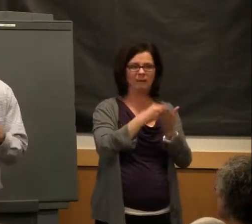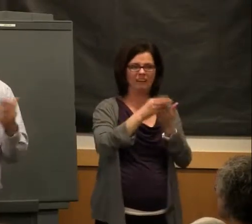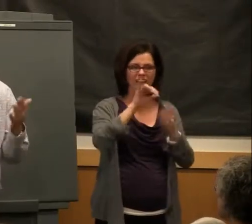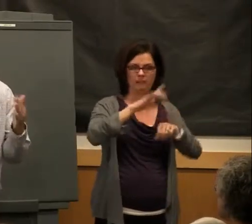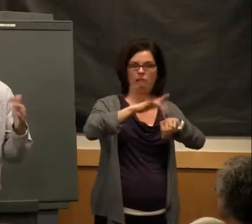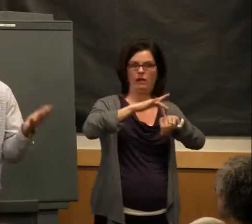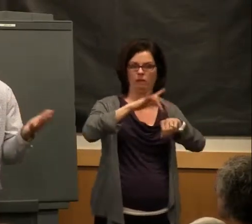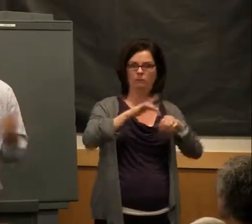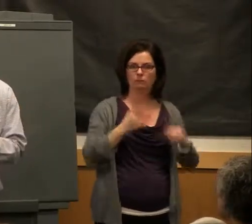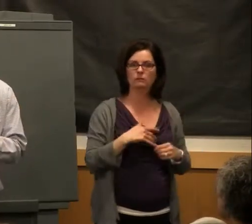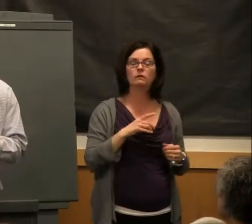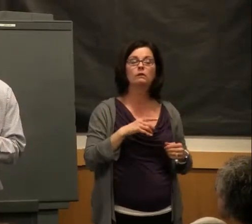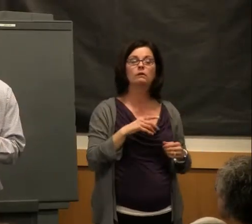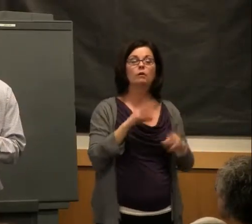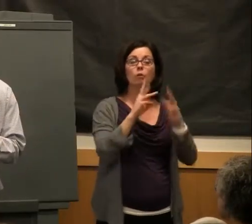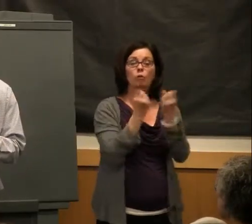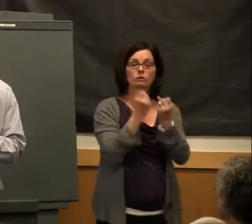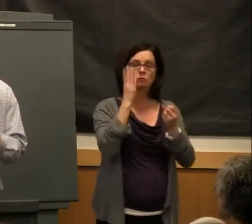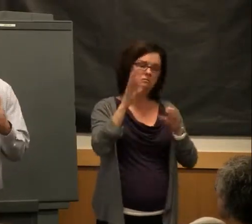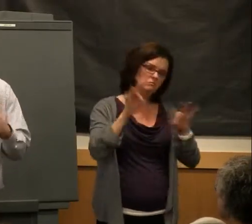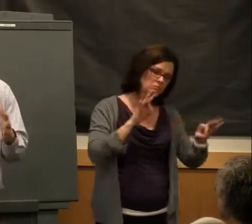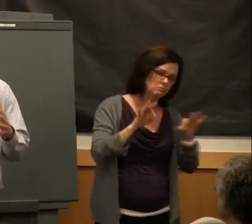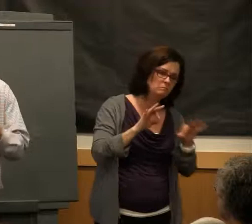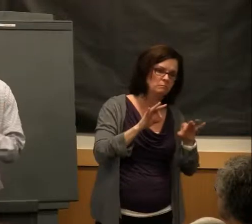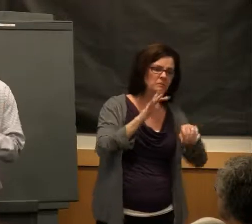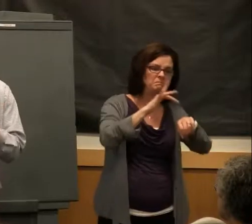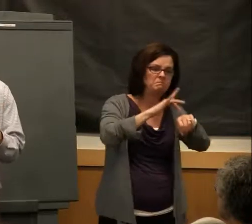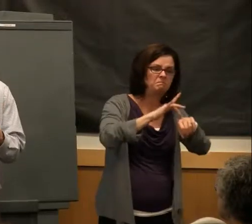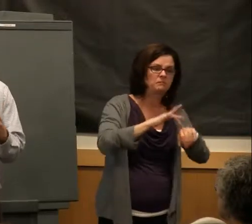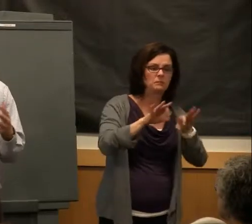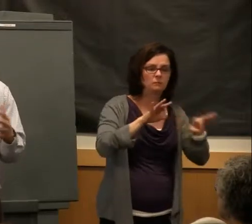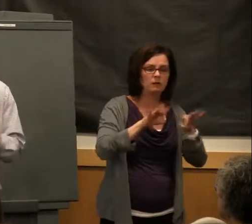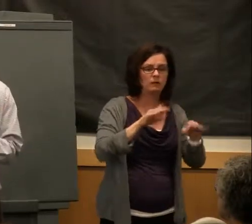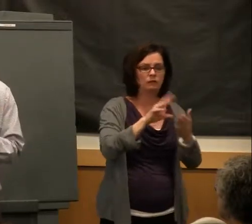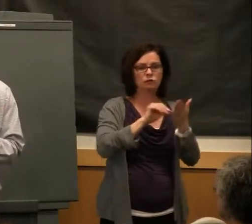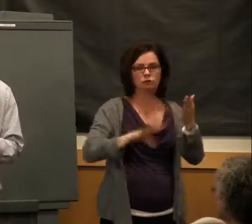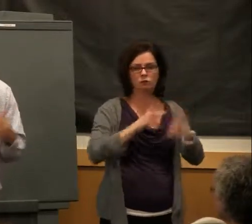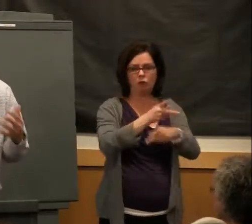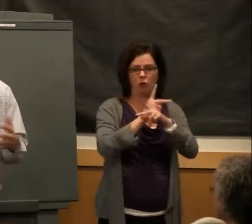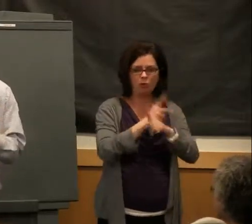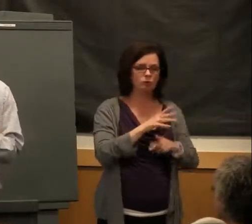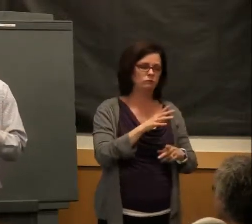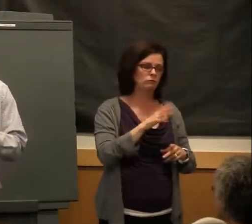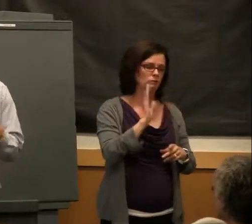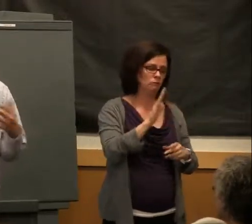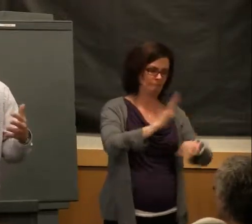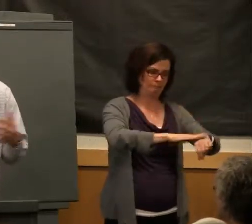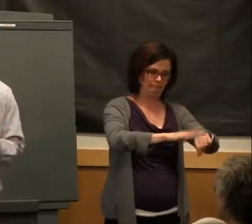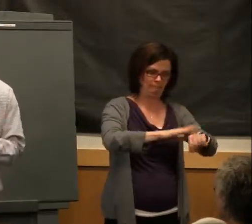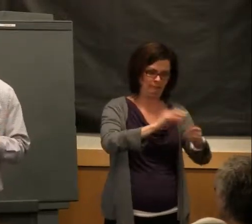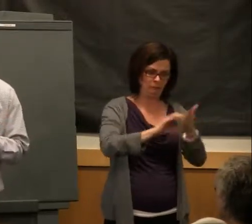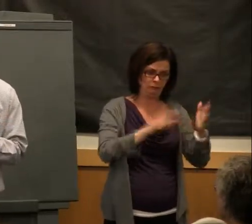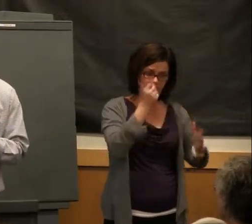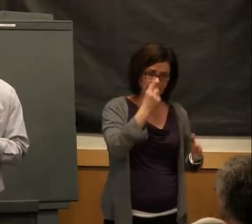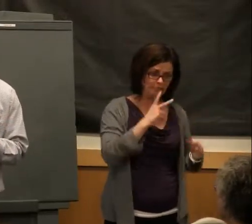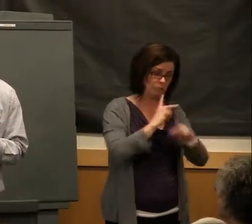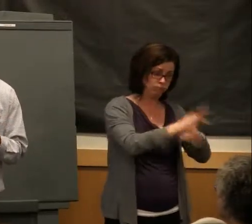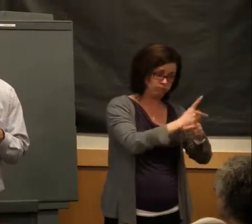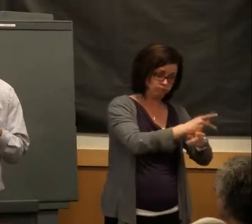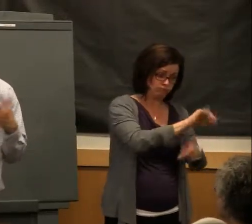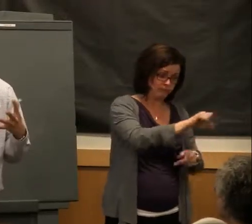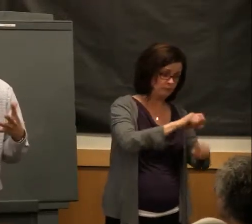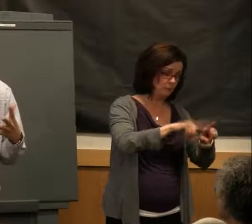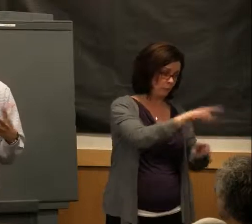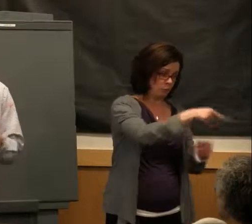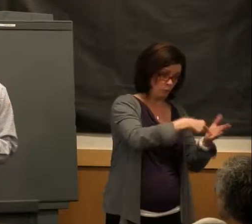there. We do touch upon student loans, very, you know, cautioning students that this is money that will be paid back.